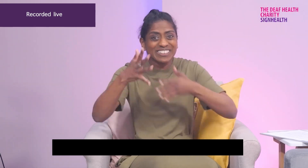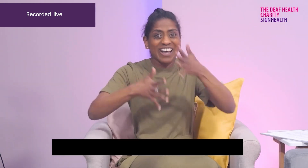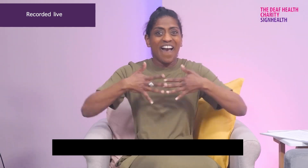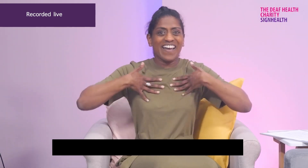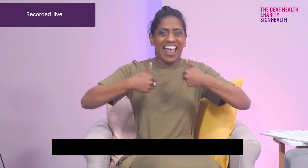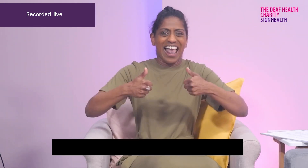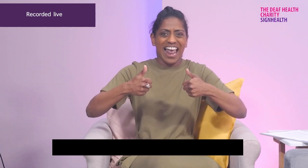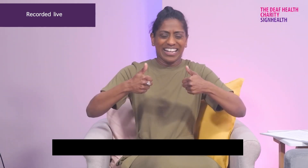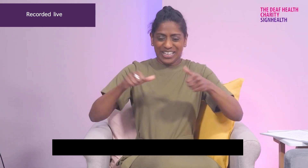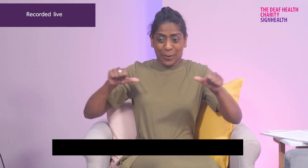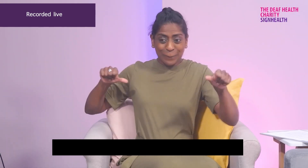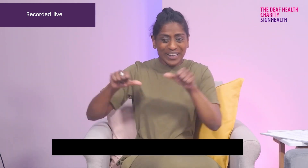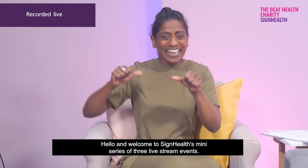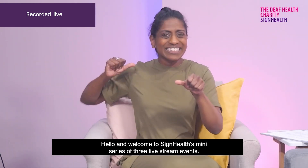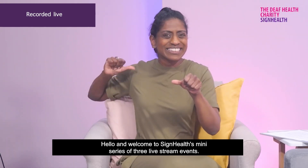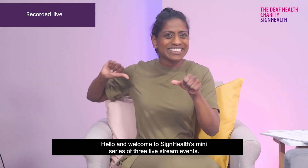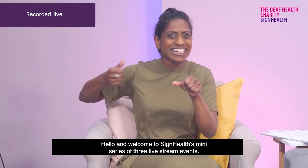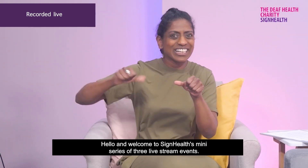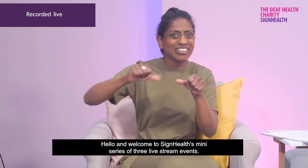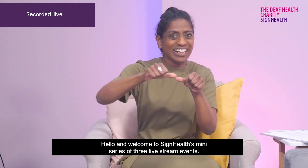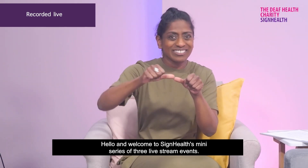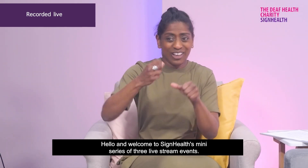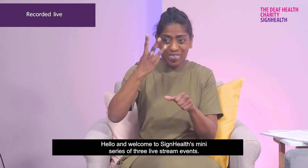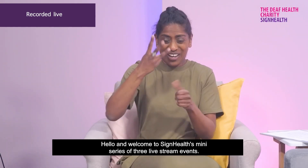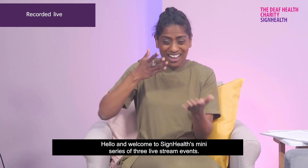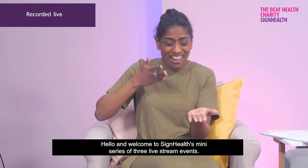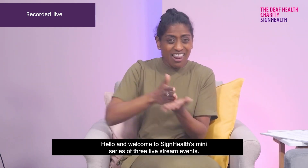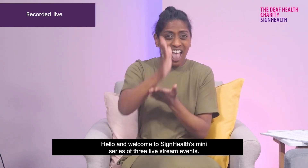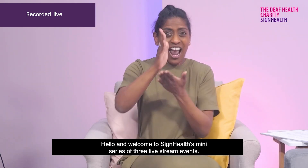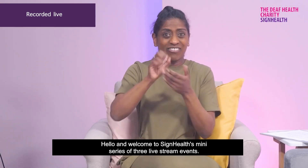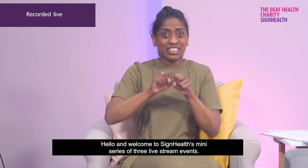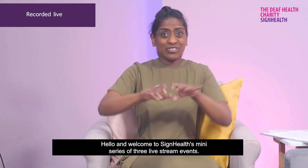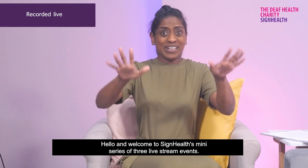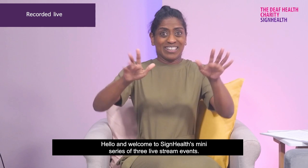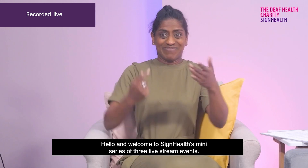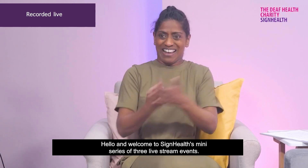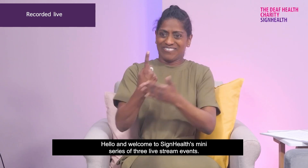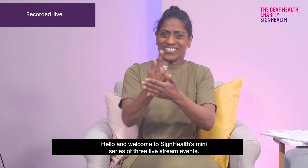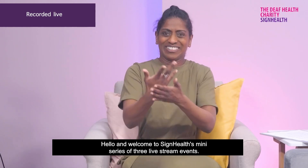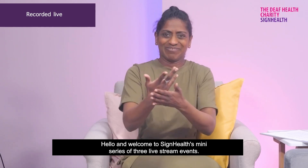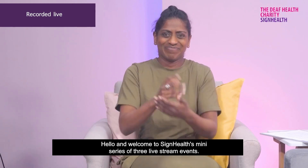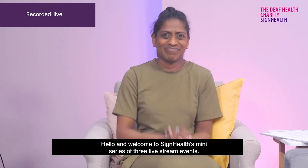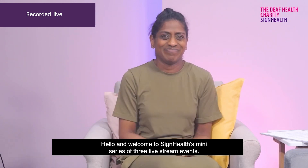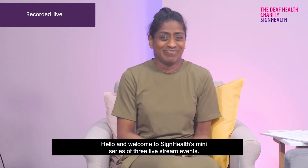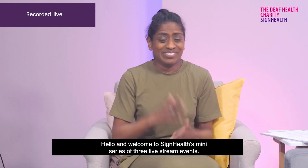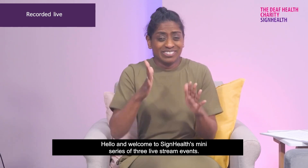Hello and welcome to SignHealth's mini-series of three live stream events.